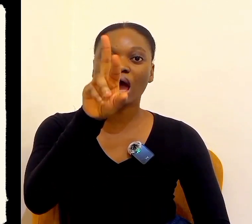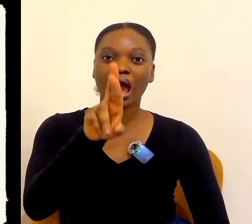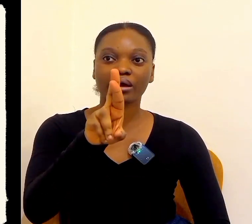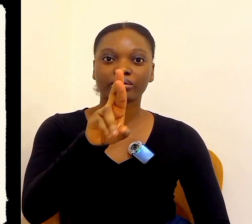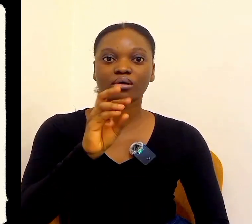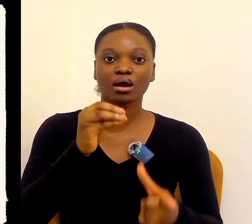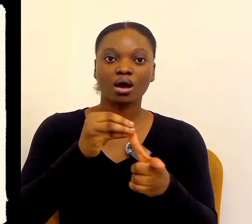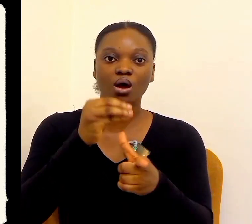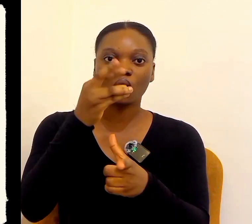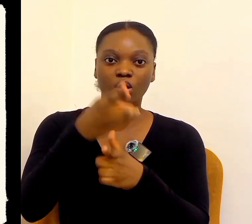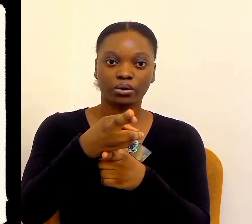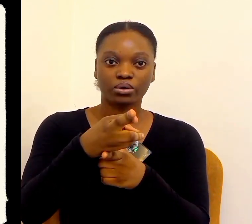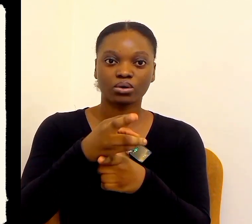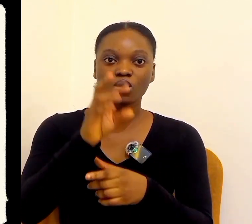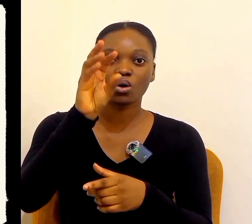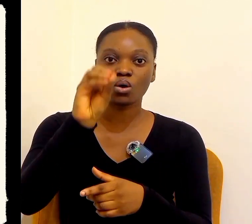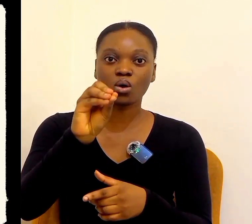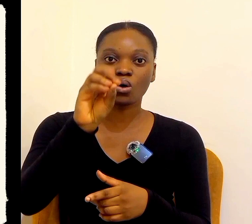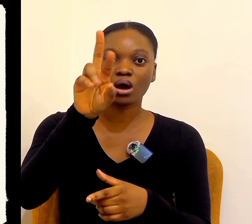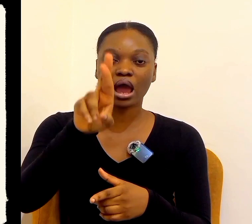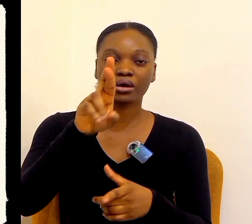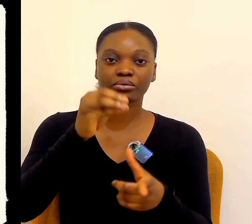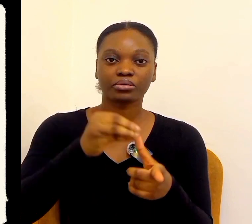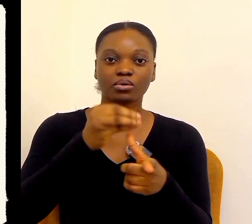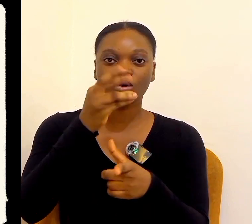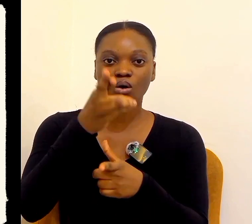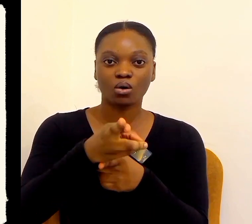O-R, or, O-R, O,